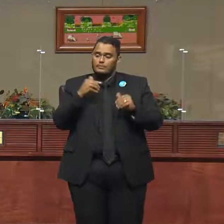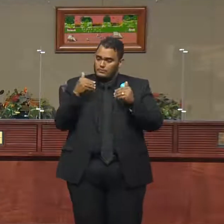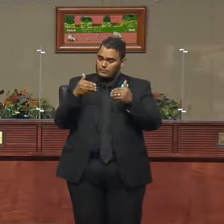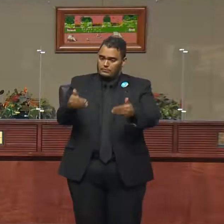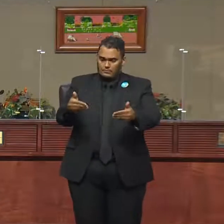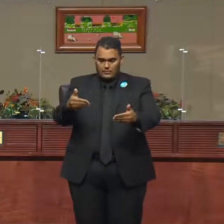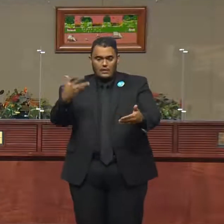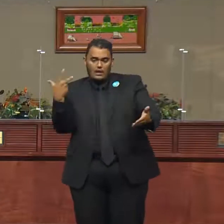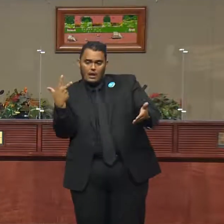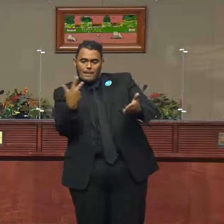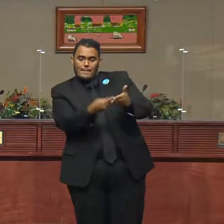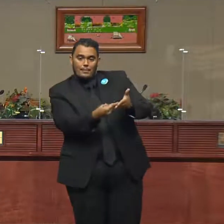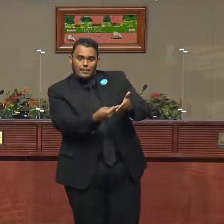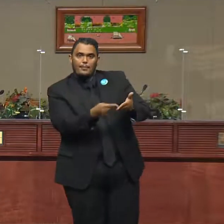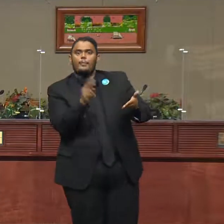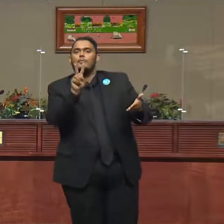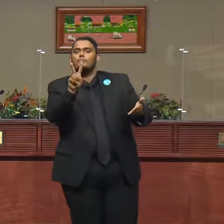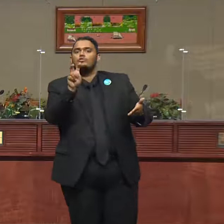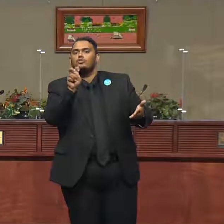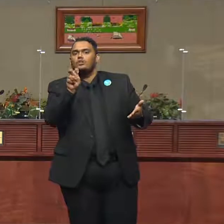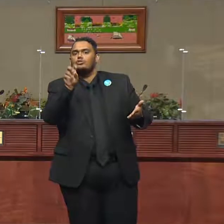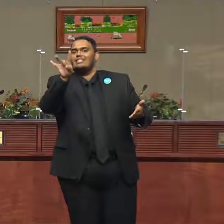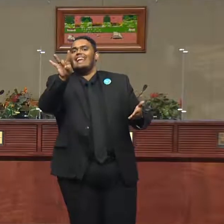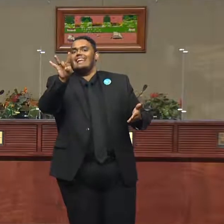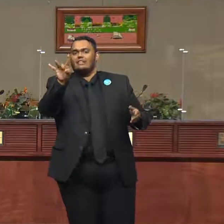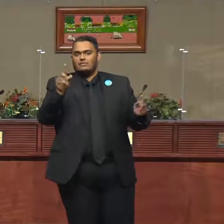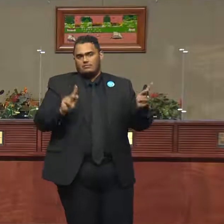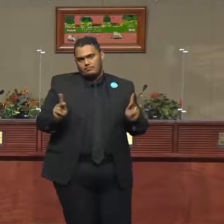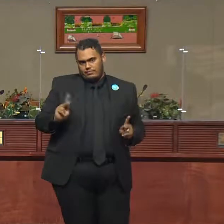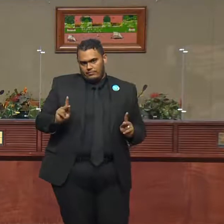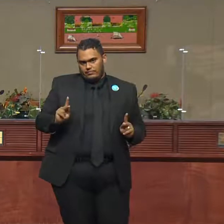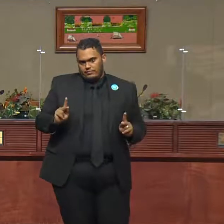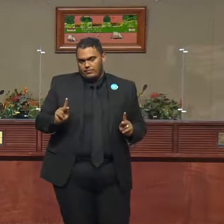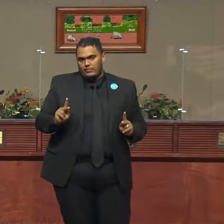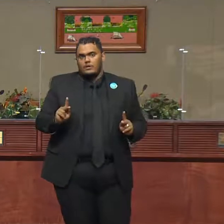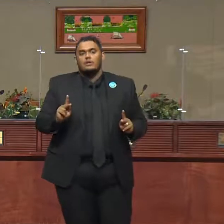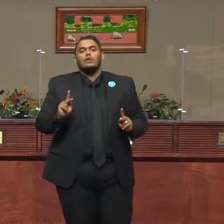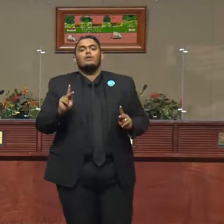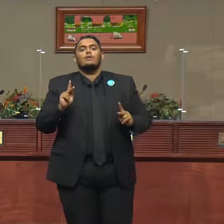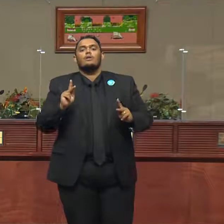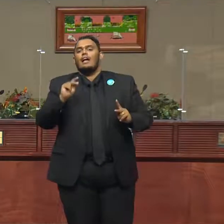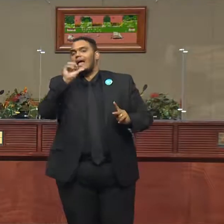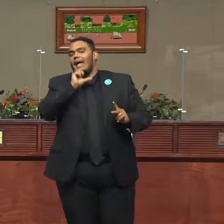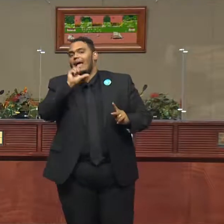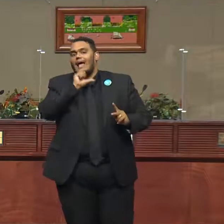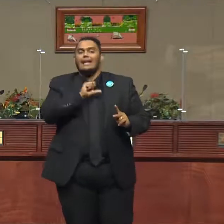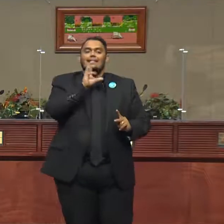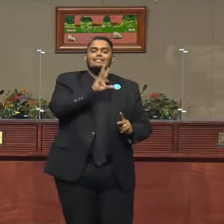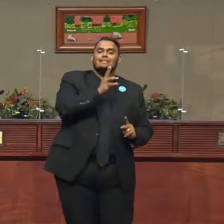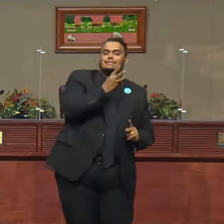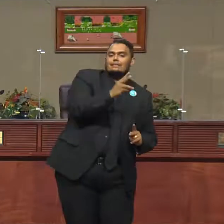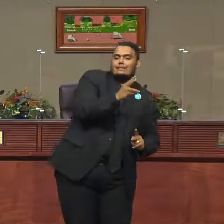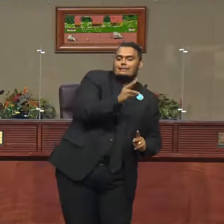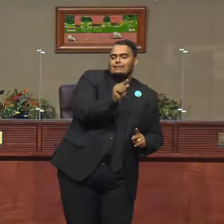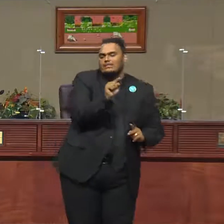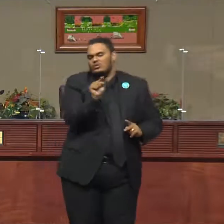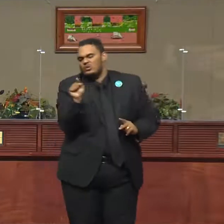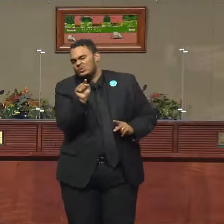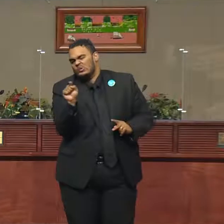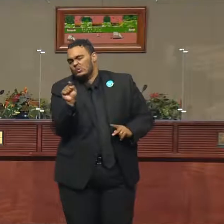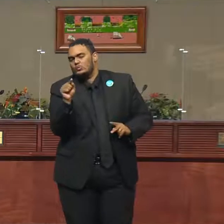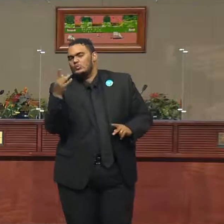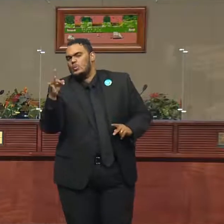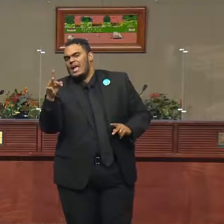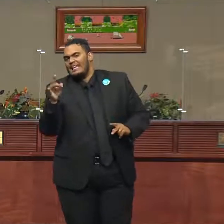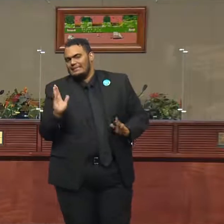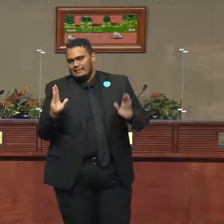208 doses to individuals between 16 and 18 years old. We need that number